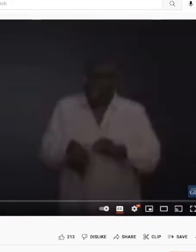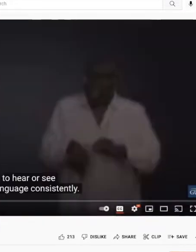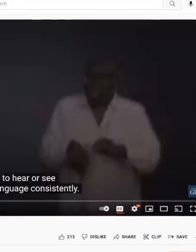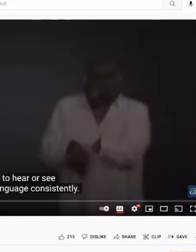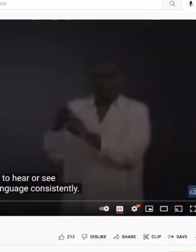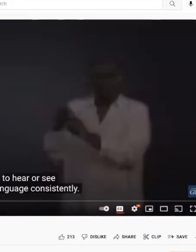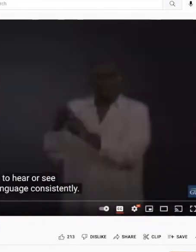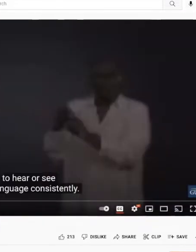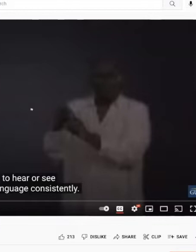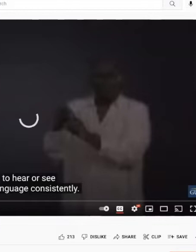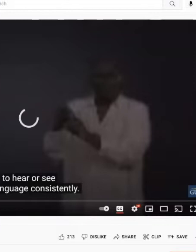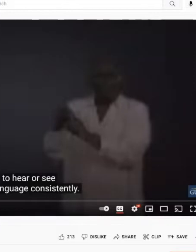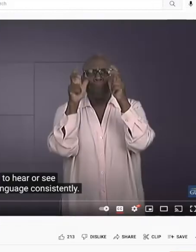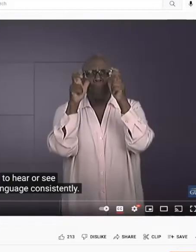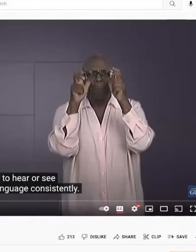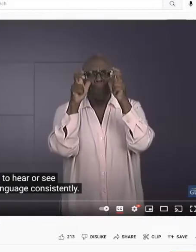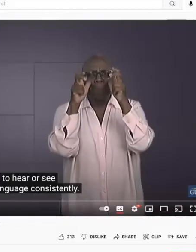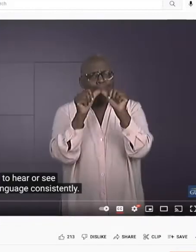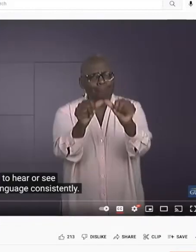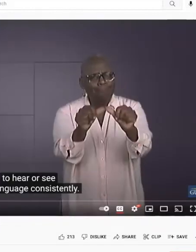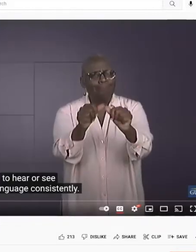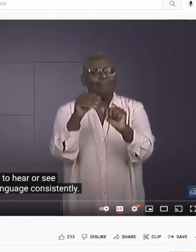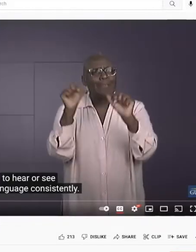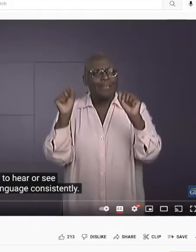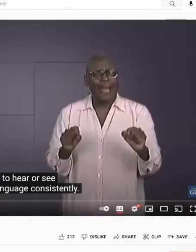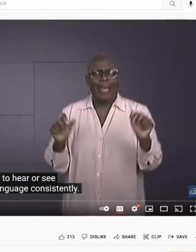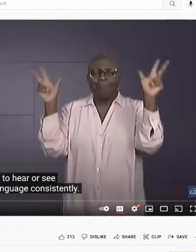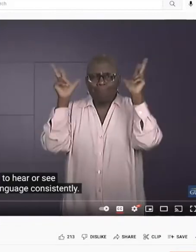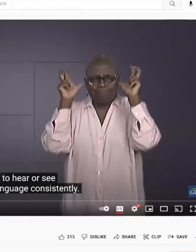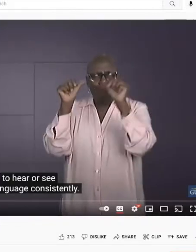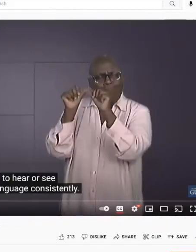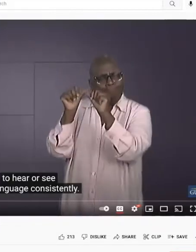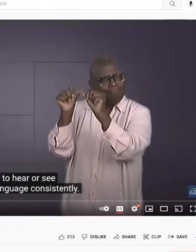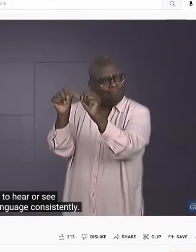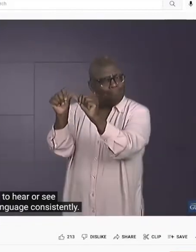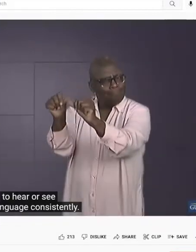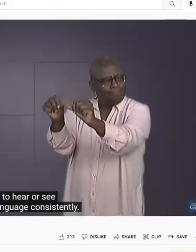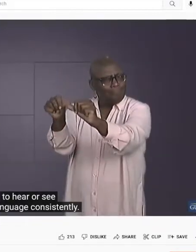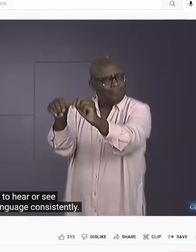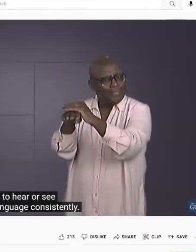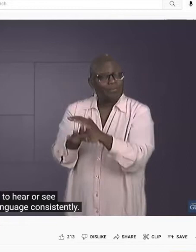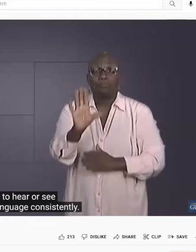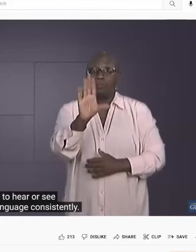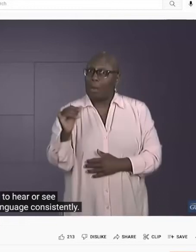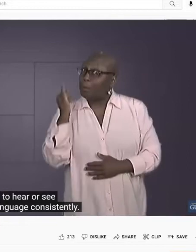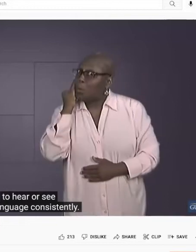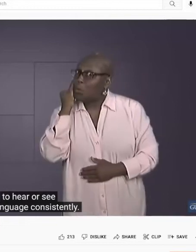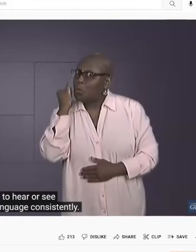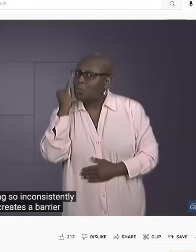1 moment. We'll try this again. that, Now you should be able to both hear and see it.